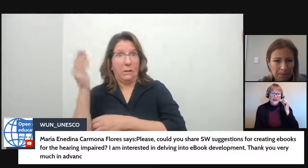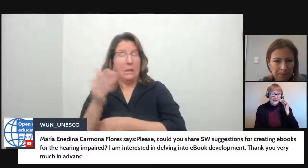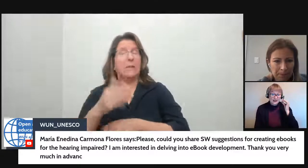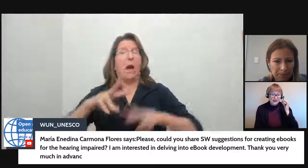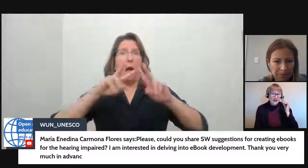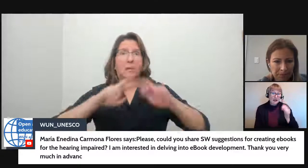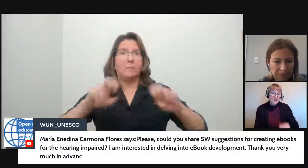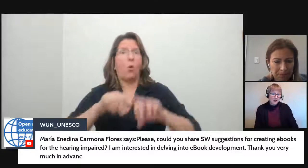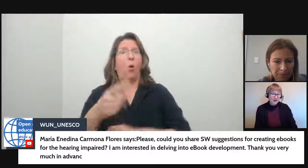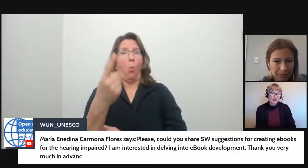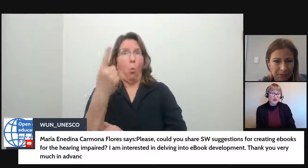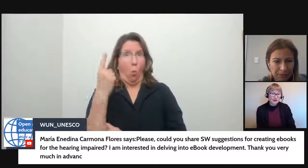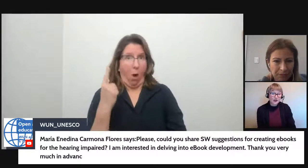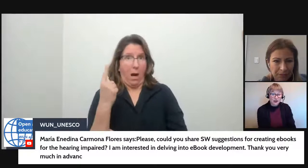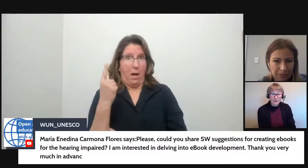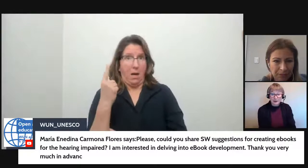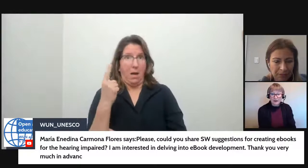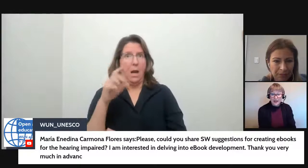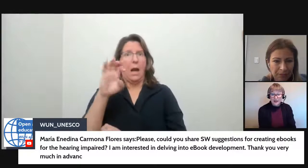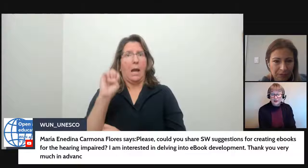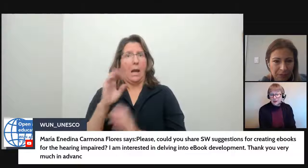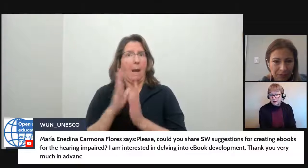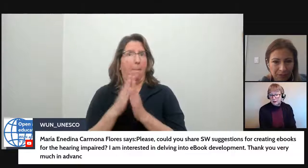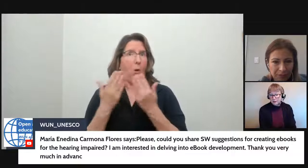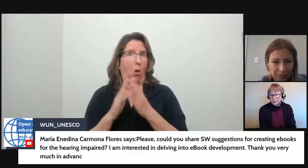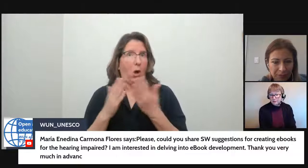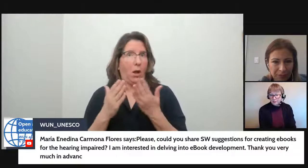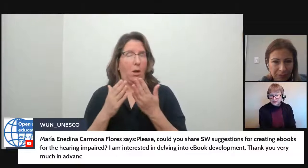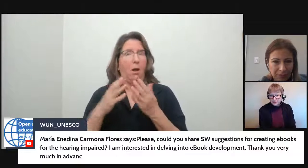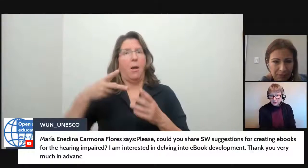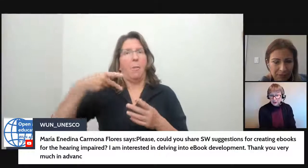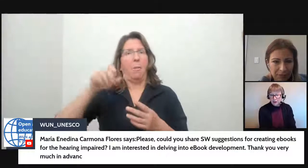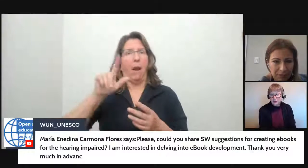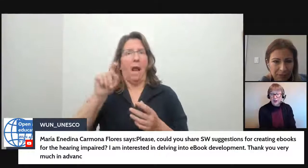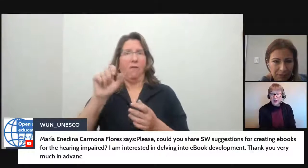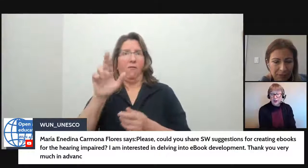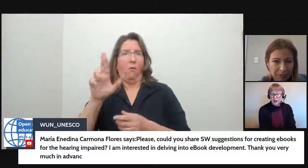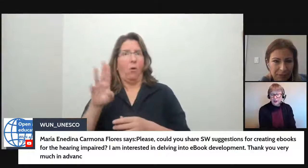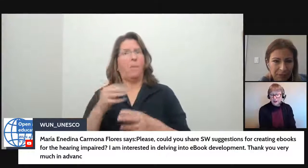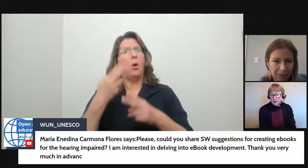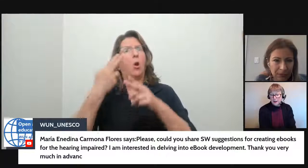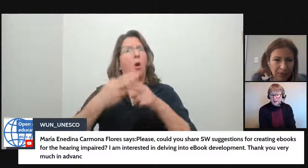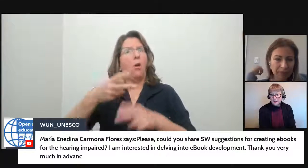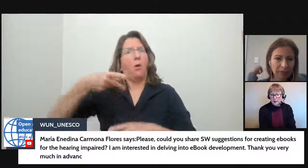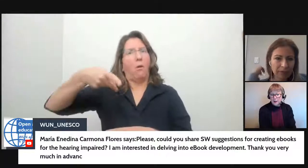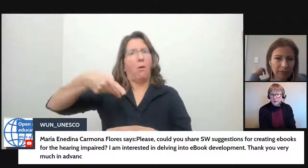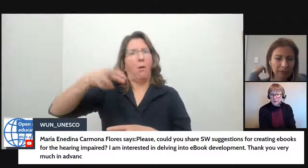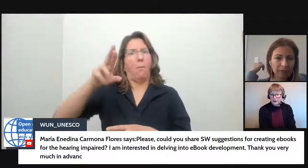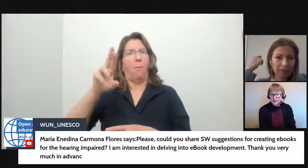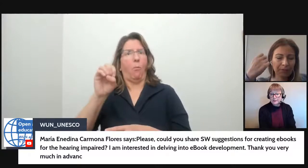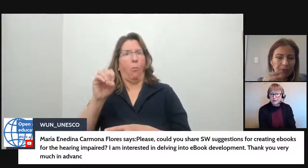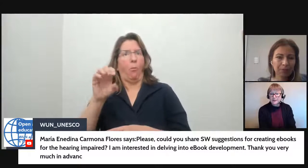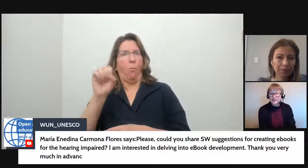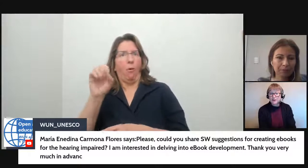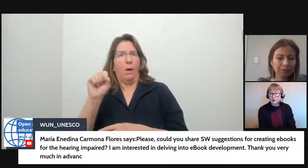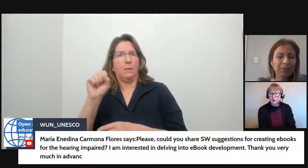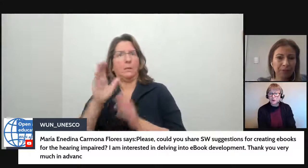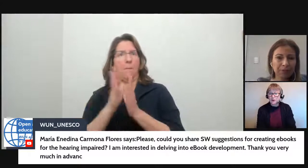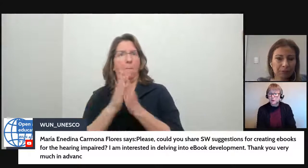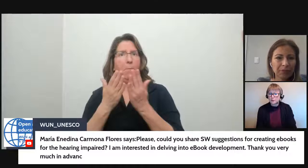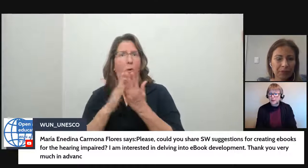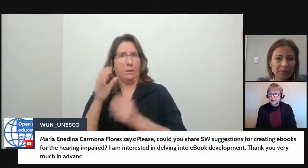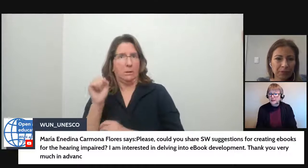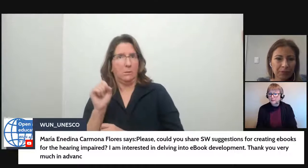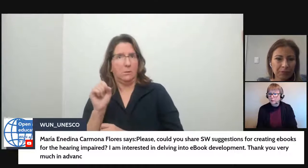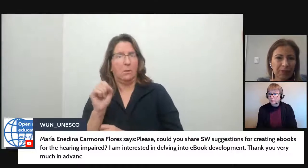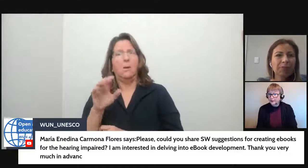Well, next week I'll be talking just about that. One particular approach to ebooks is